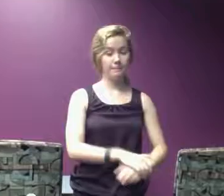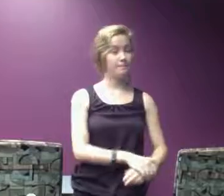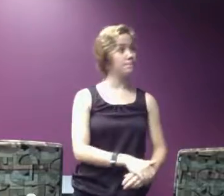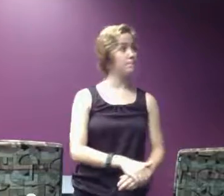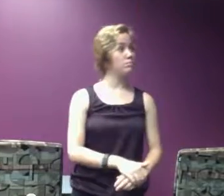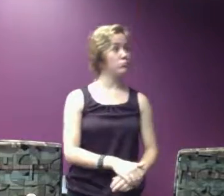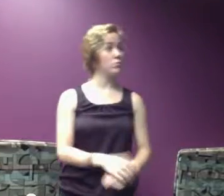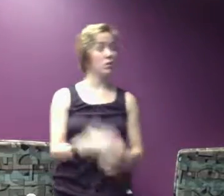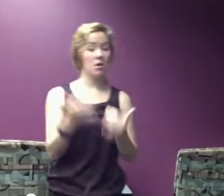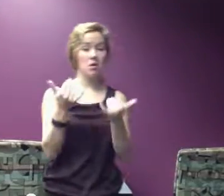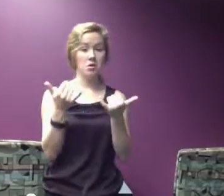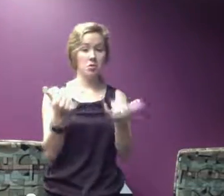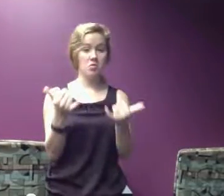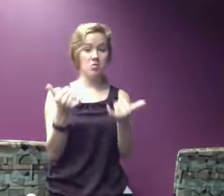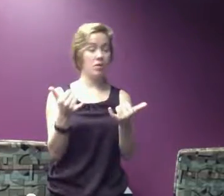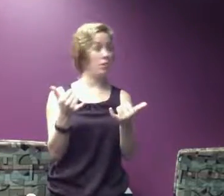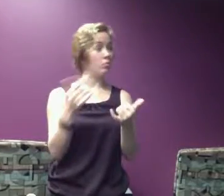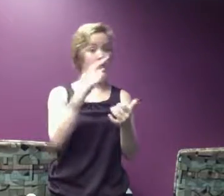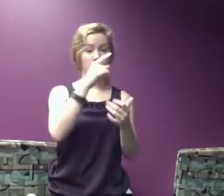times 2 times 5.